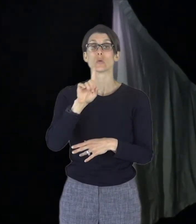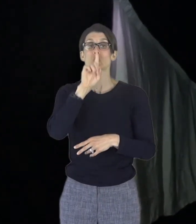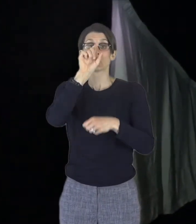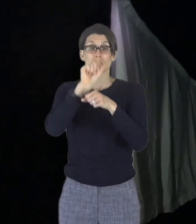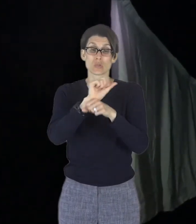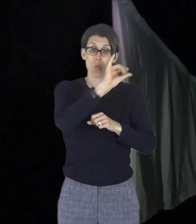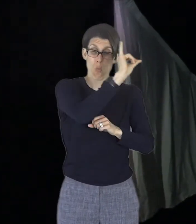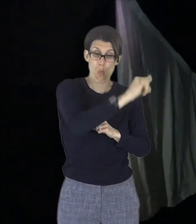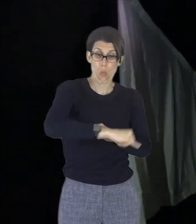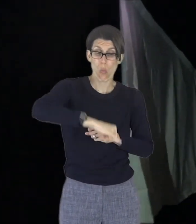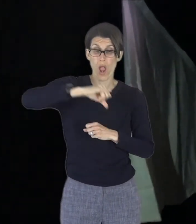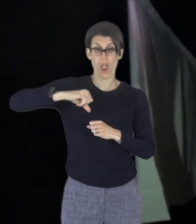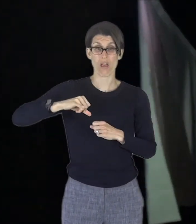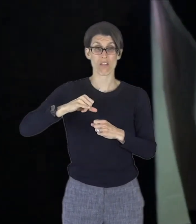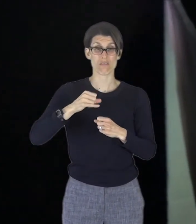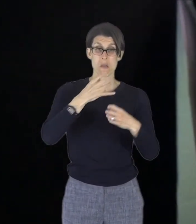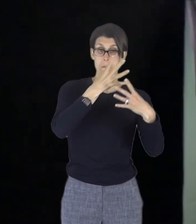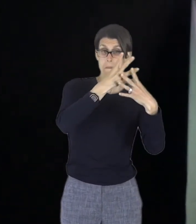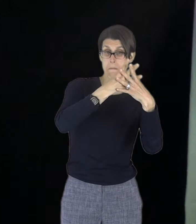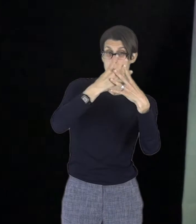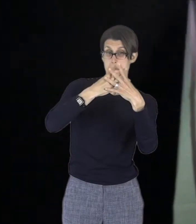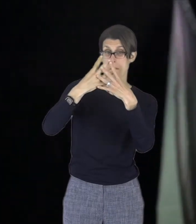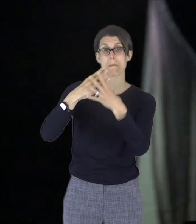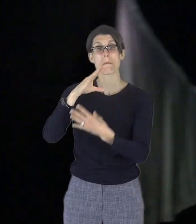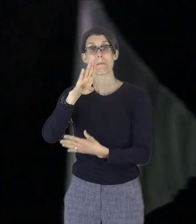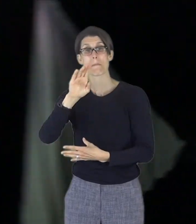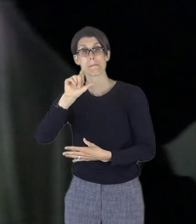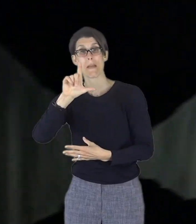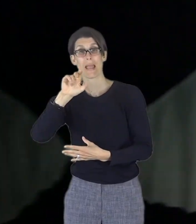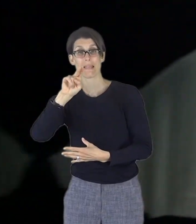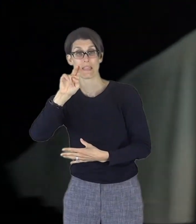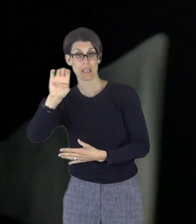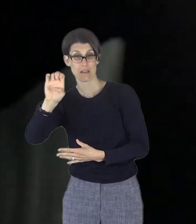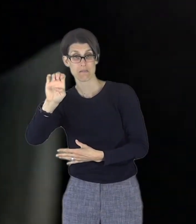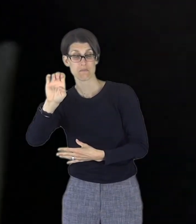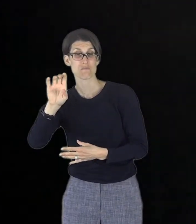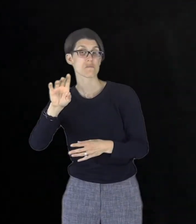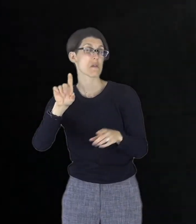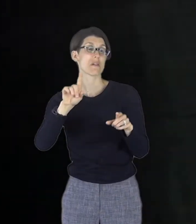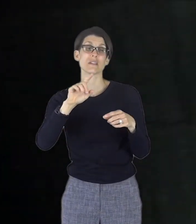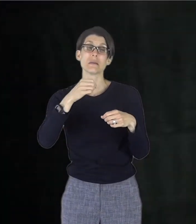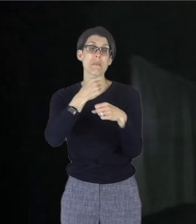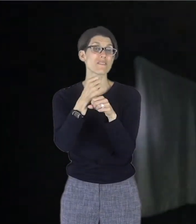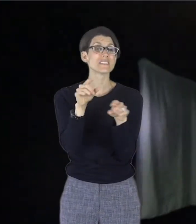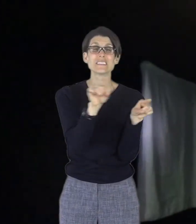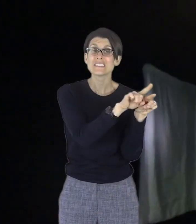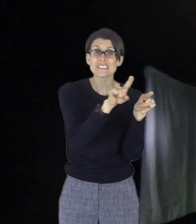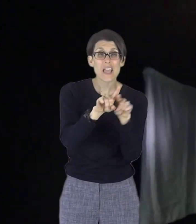is hairy. It's made of keratin, just like your hair or fingernails.